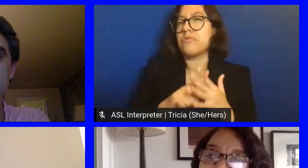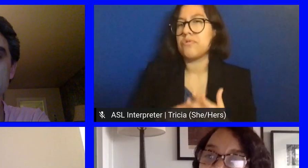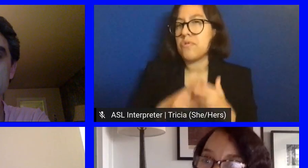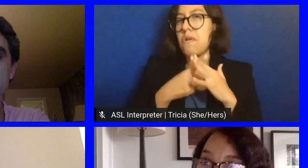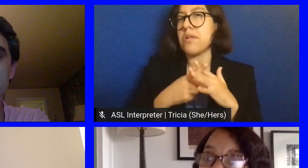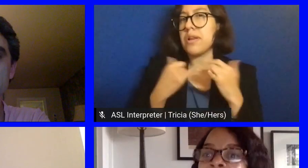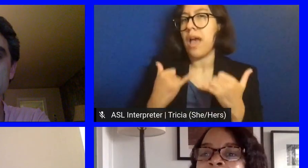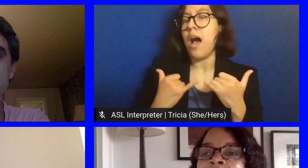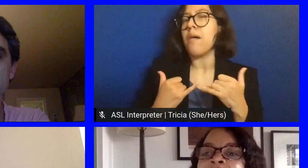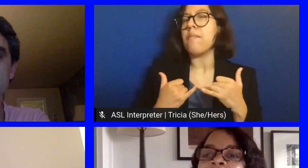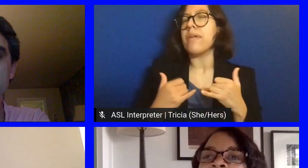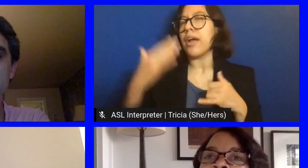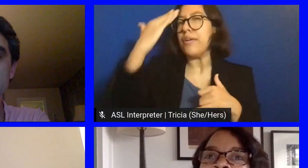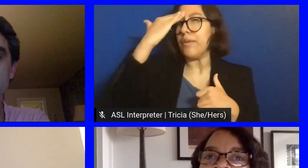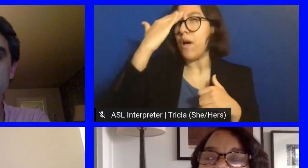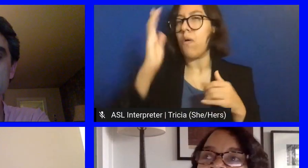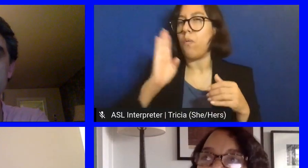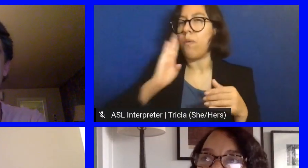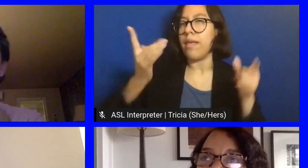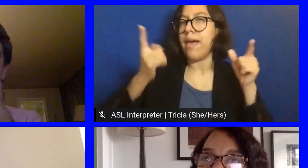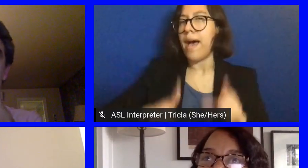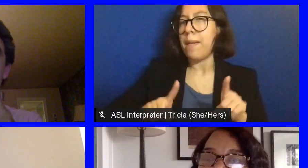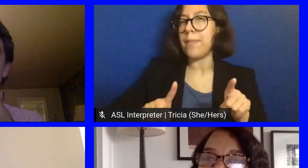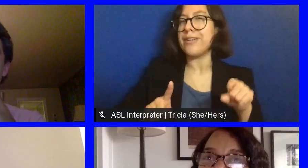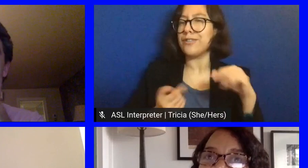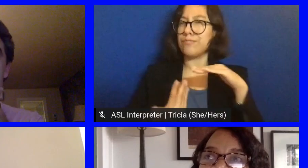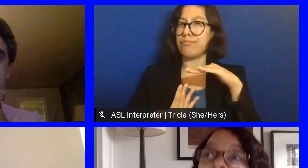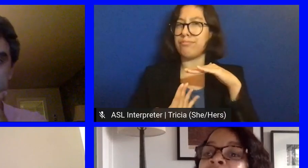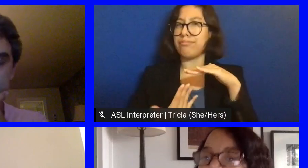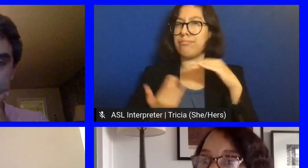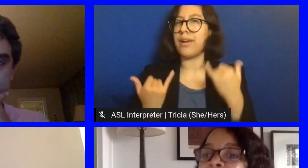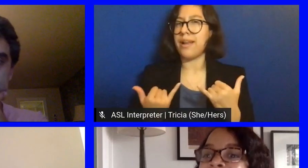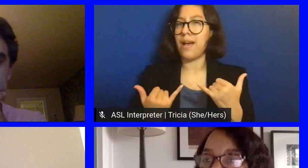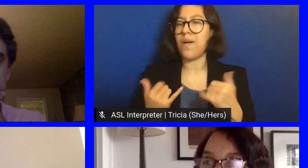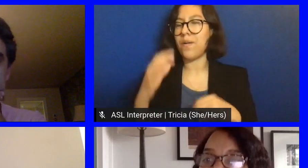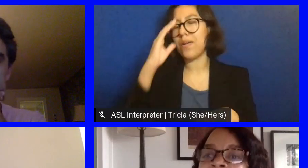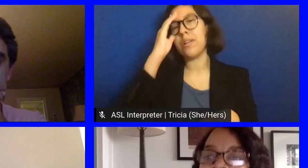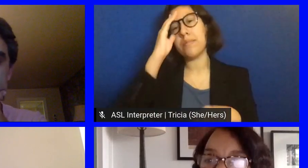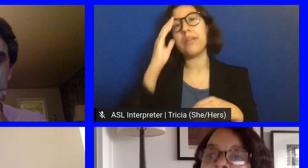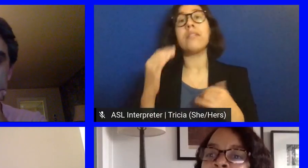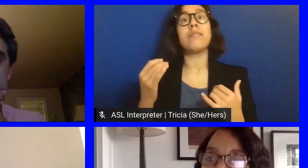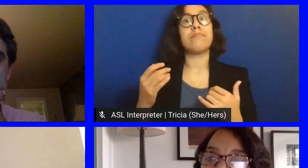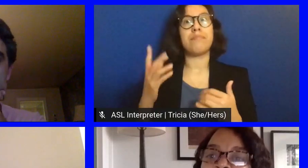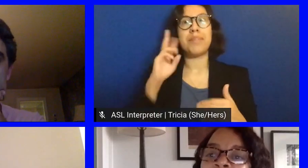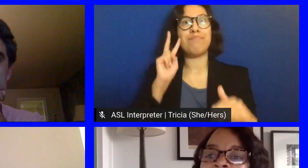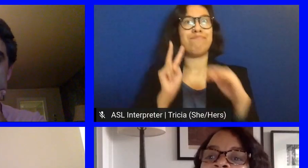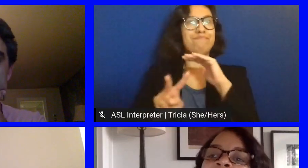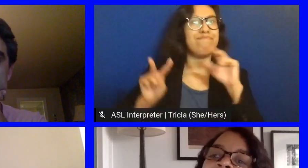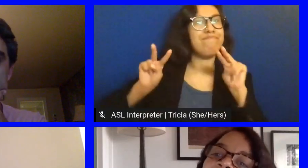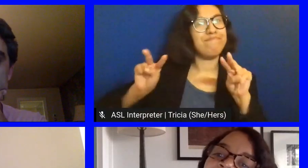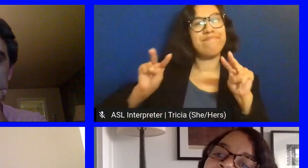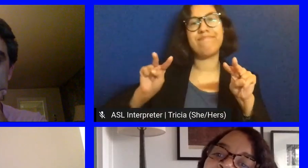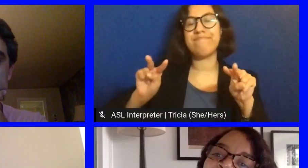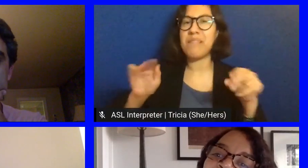I feel it percolating. Mm-hmm. And I think I'm looking forward to see us, you know,